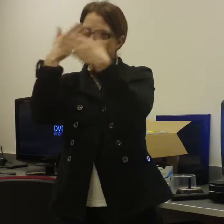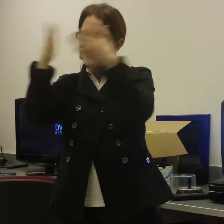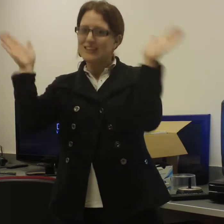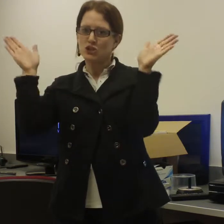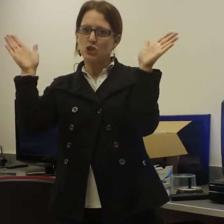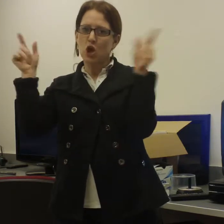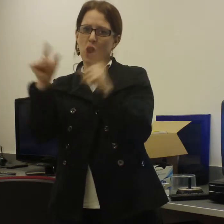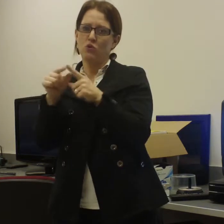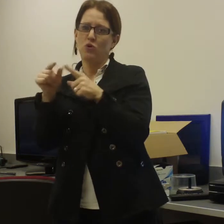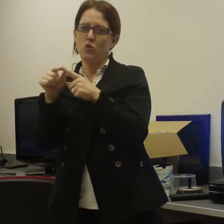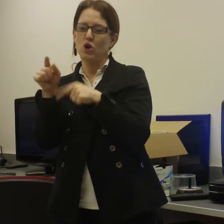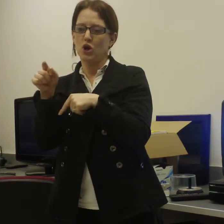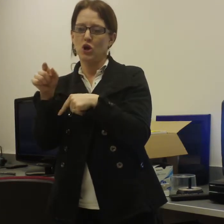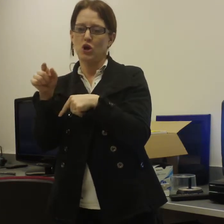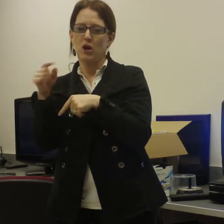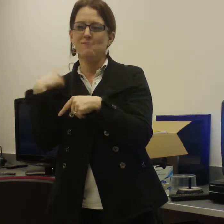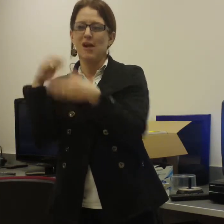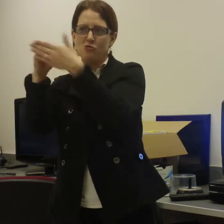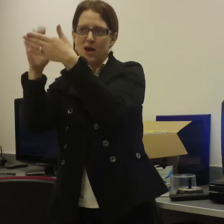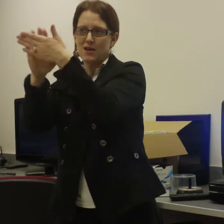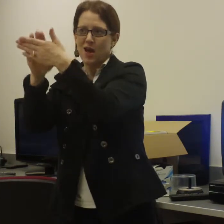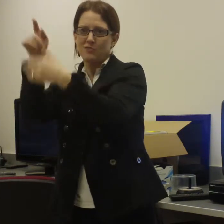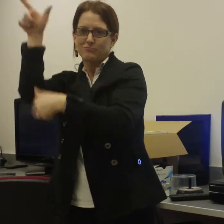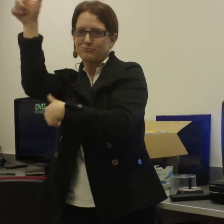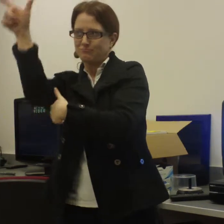Okay, what other parts do we know about? Becky?